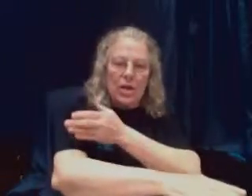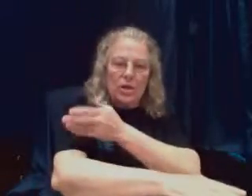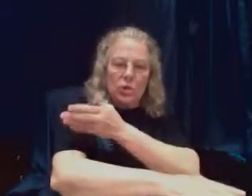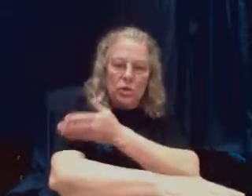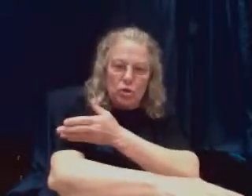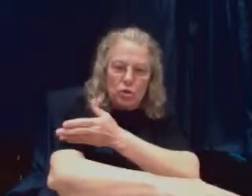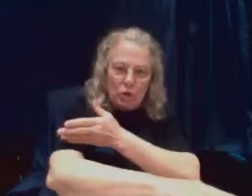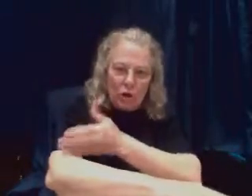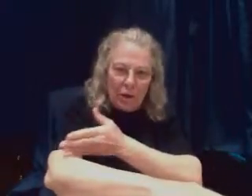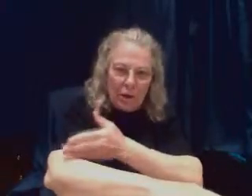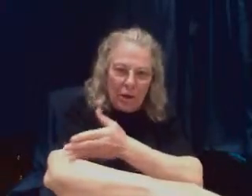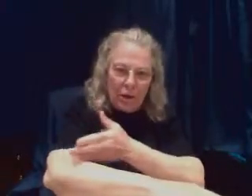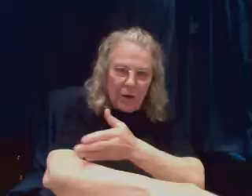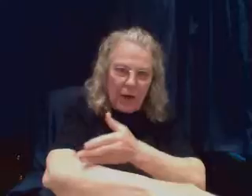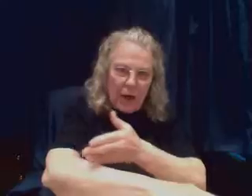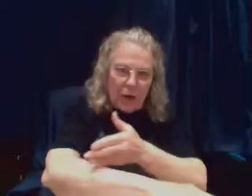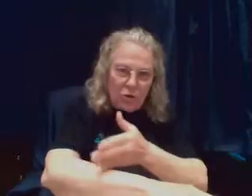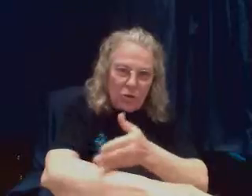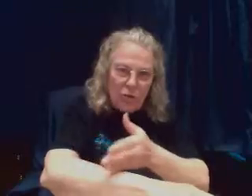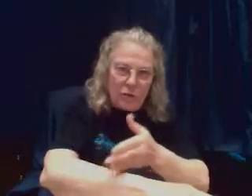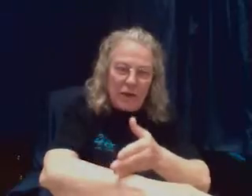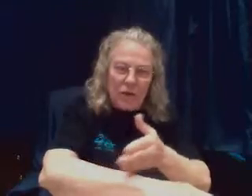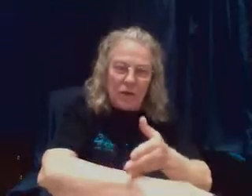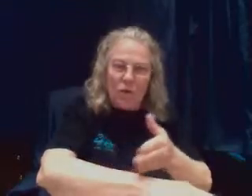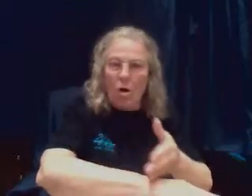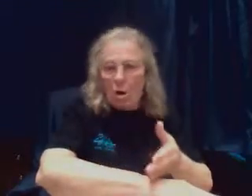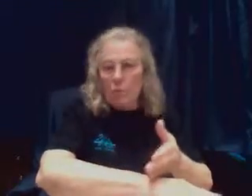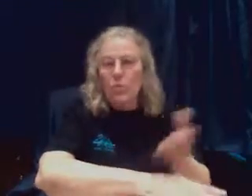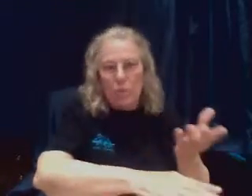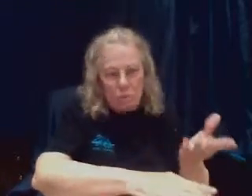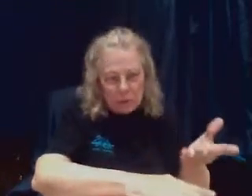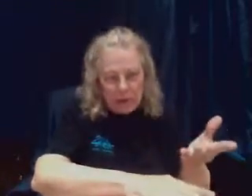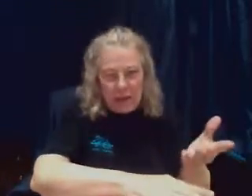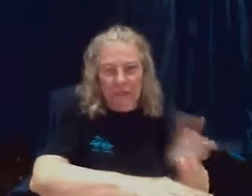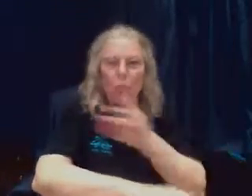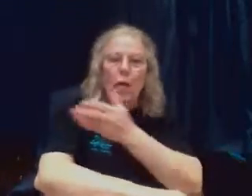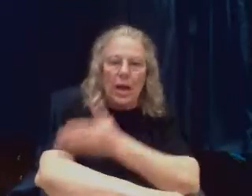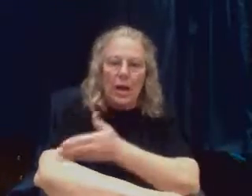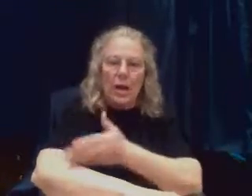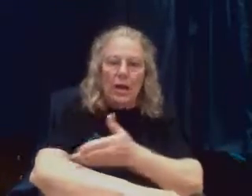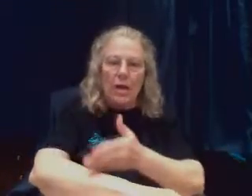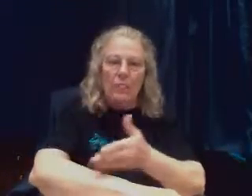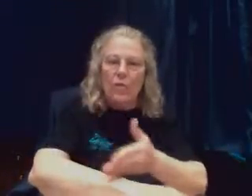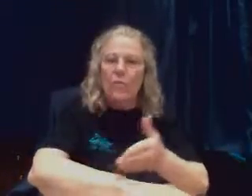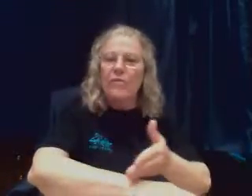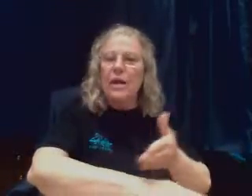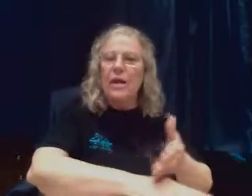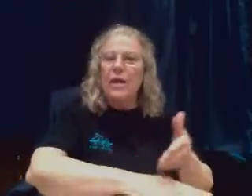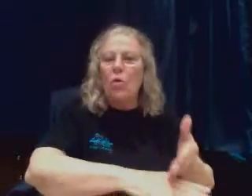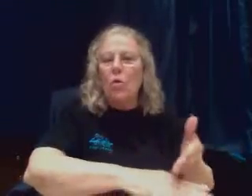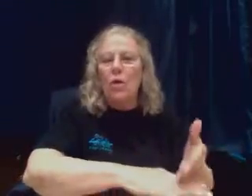deterioration, which you start up here and you come down your arm. You can do it either way for failing or